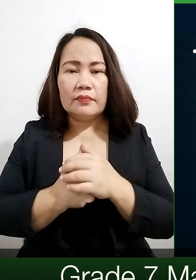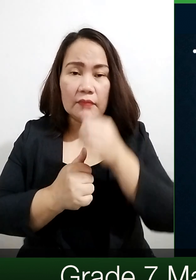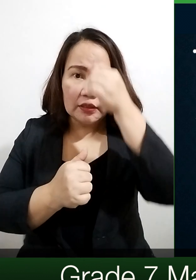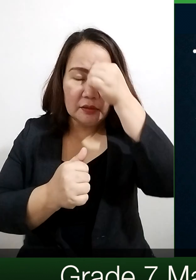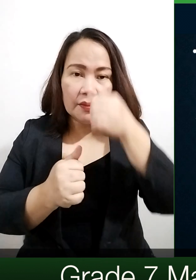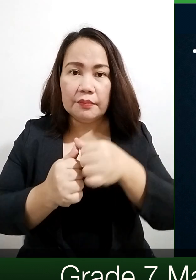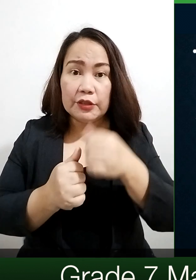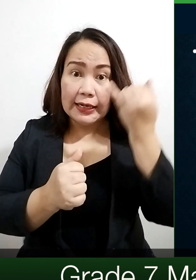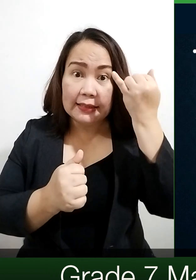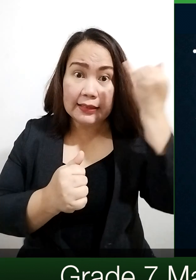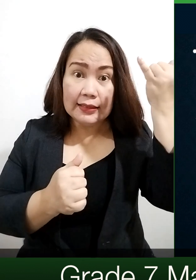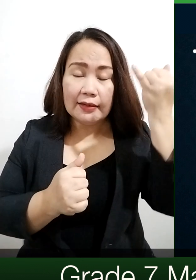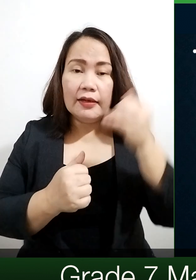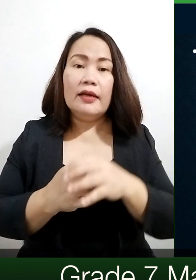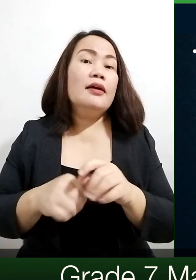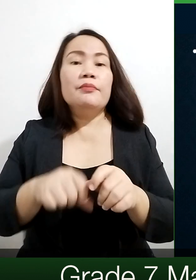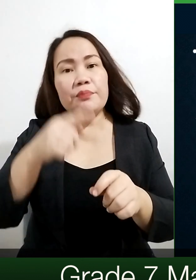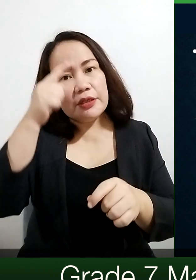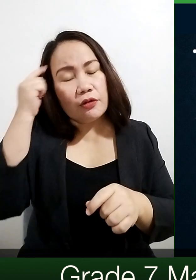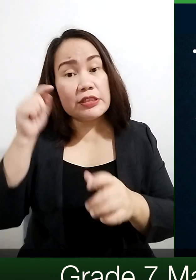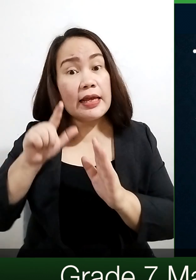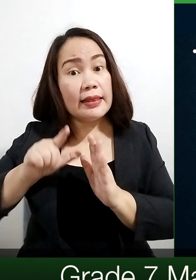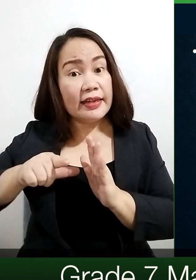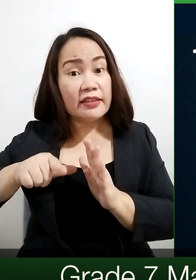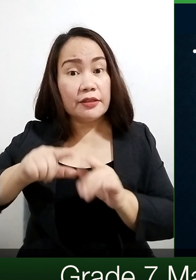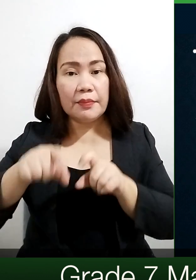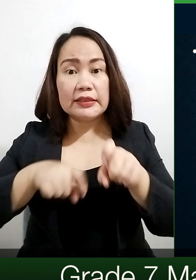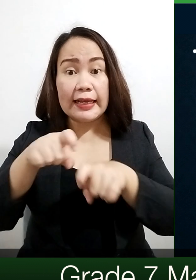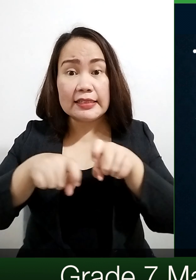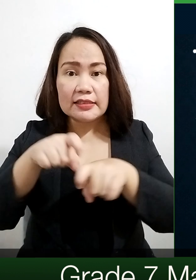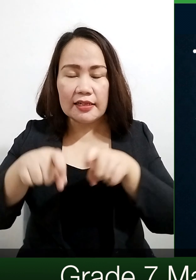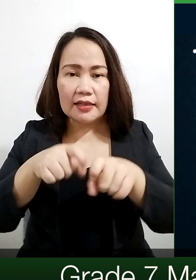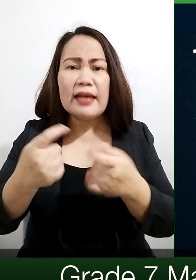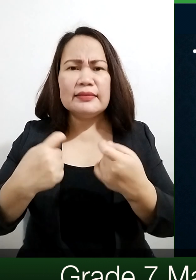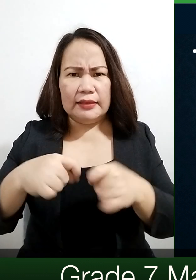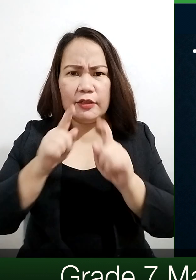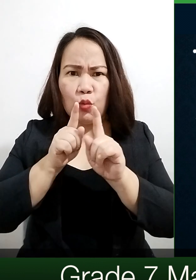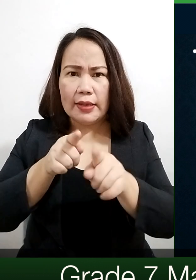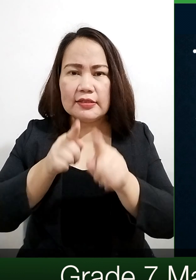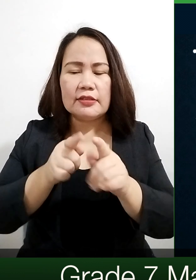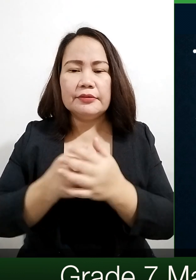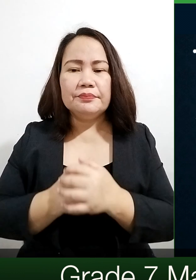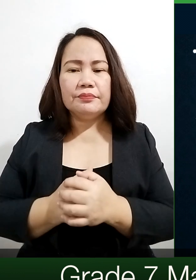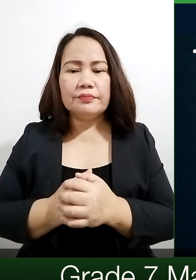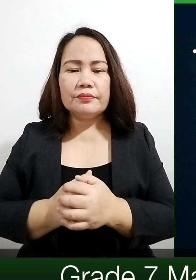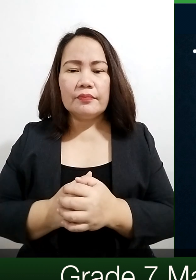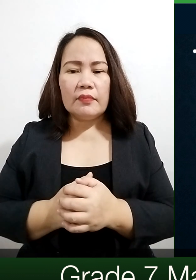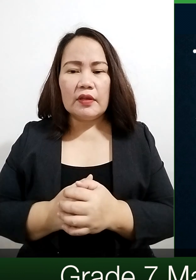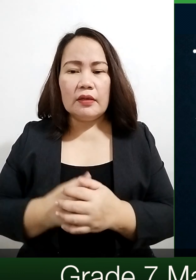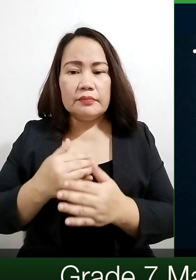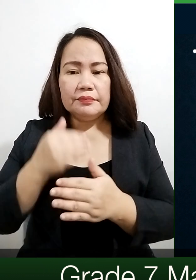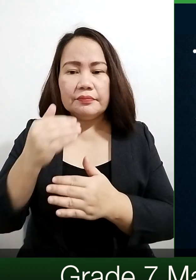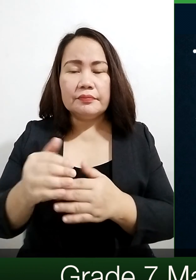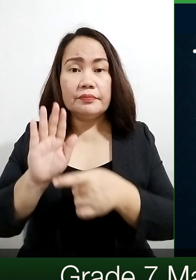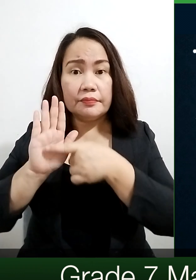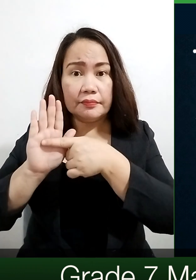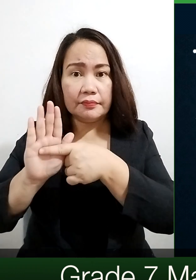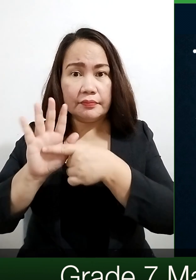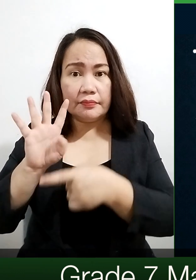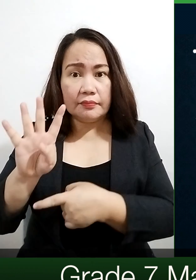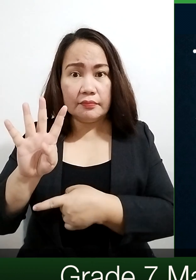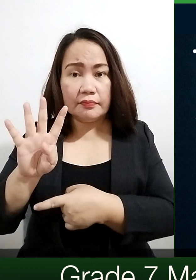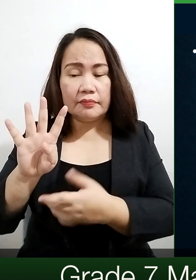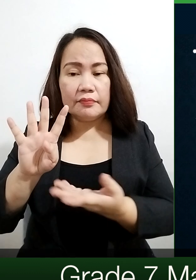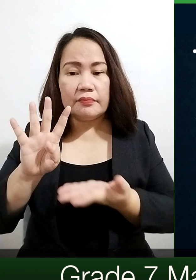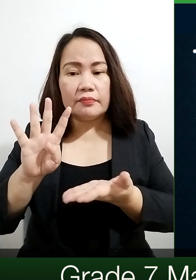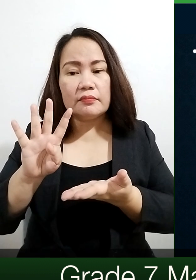tandaan po ang ating mga concept kasi mamaya magta-test tayo. Magta-try tayong sumagot. Okay? Next, I have negative